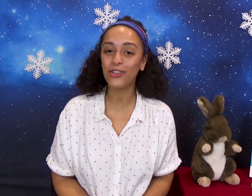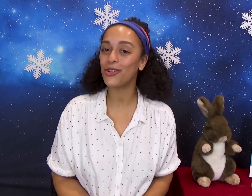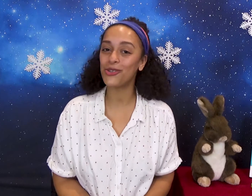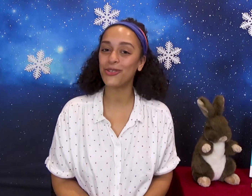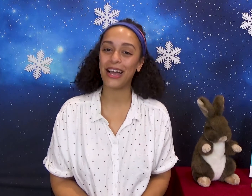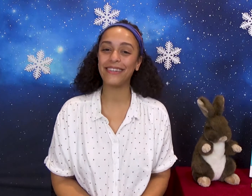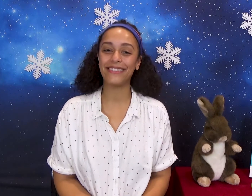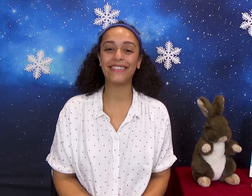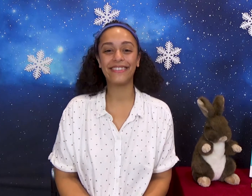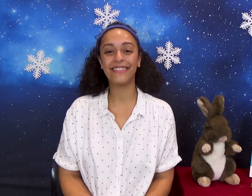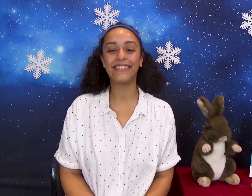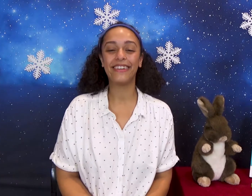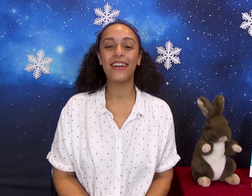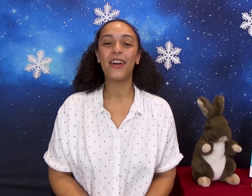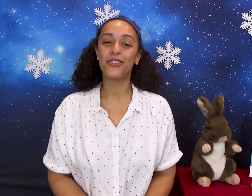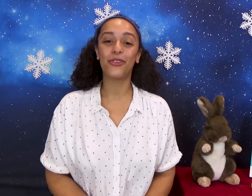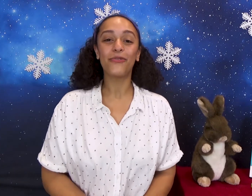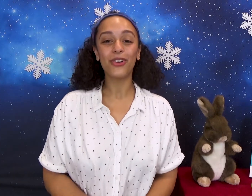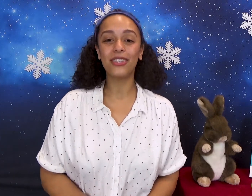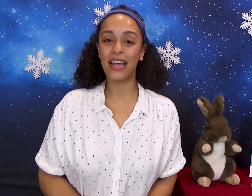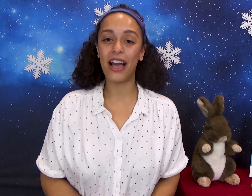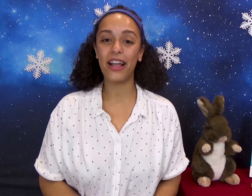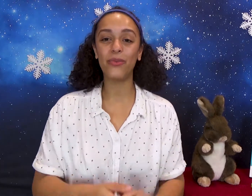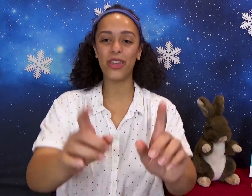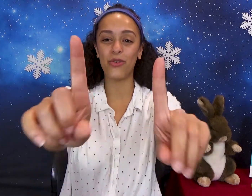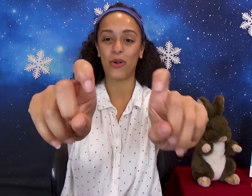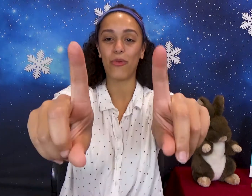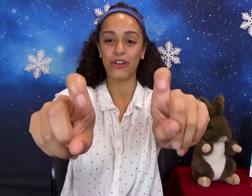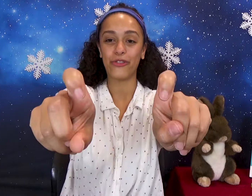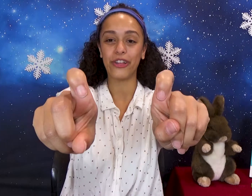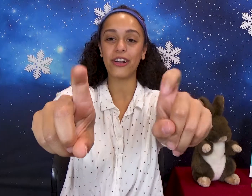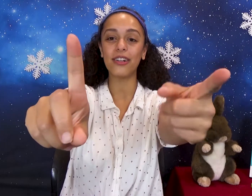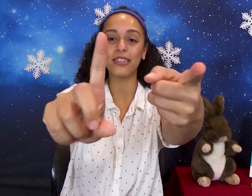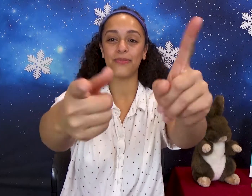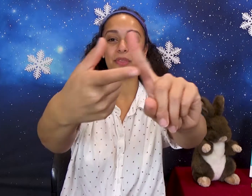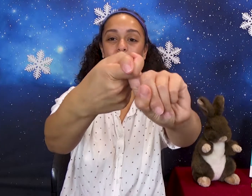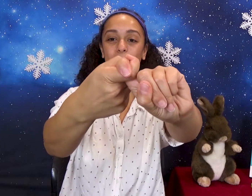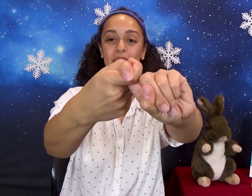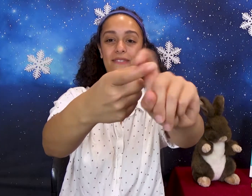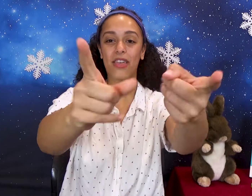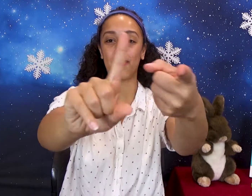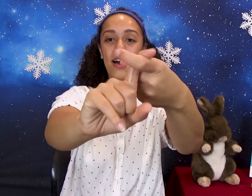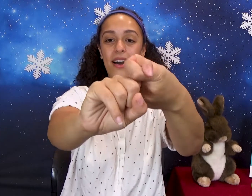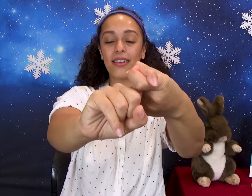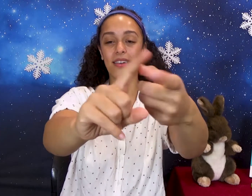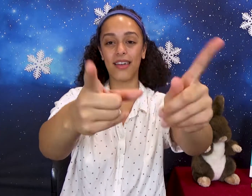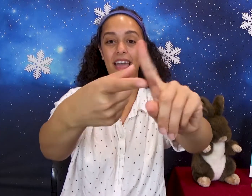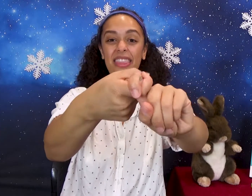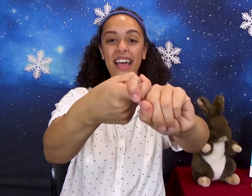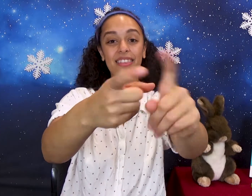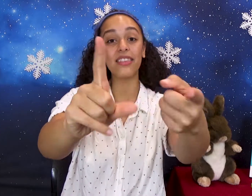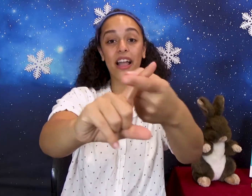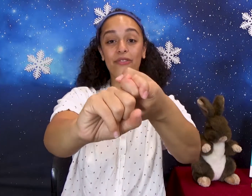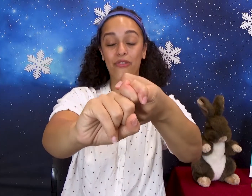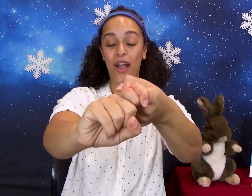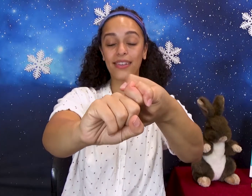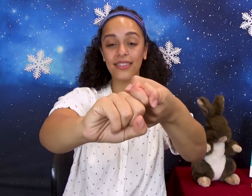me show you those signs. So the first sign, we use our pointer fingers, we give them a hug, and that's the sign for friends.